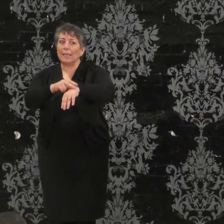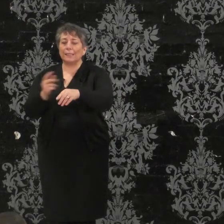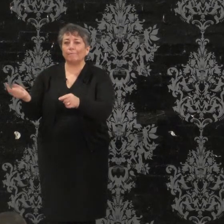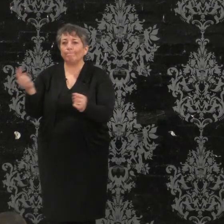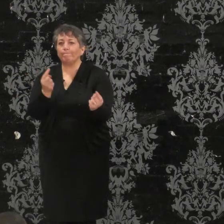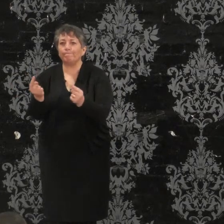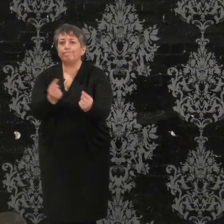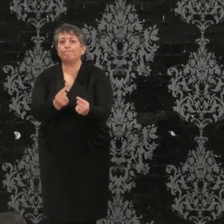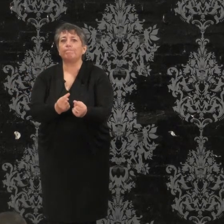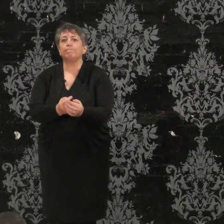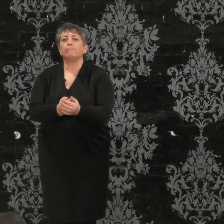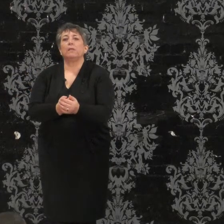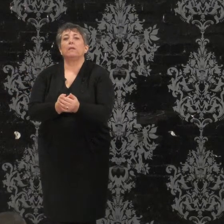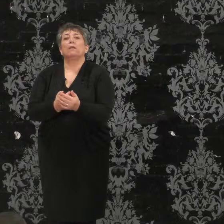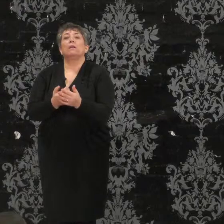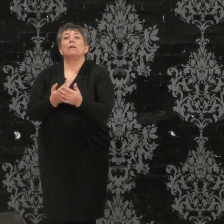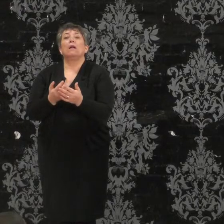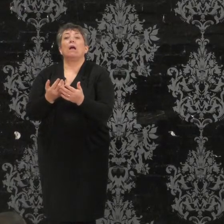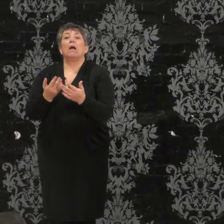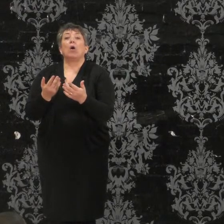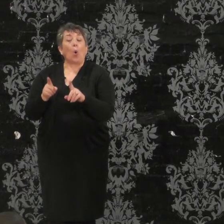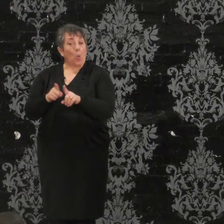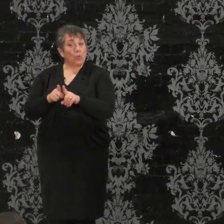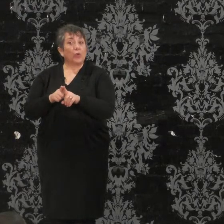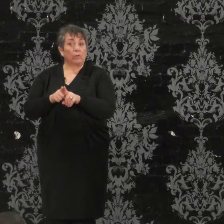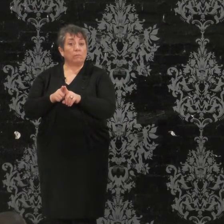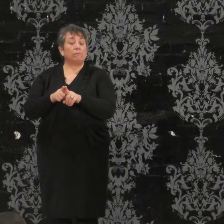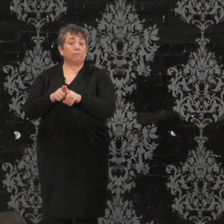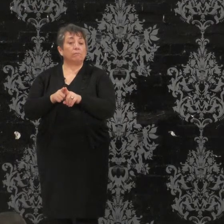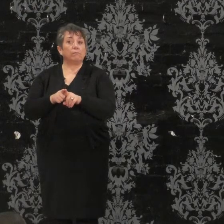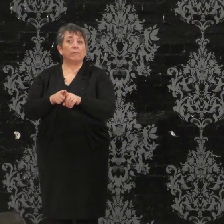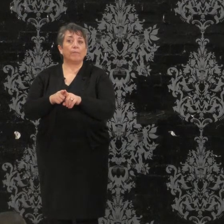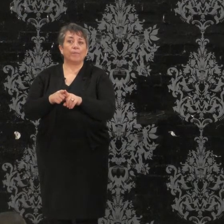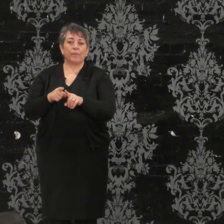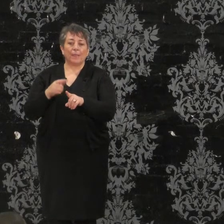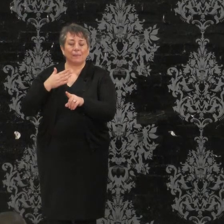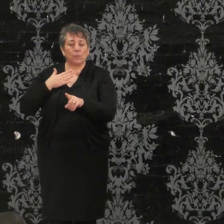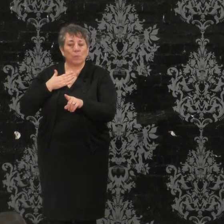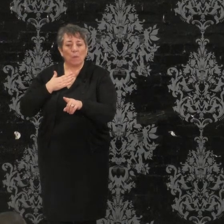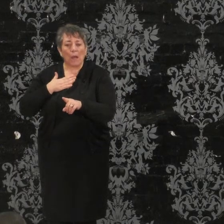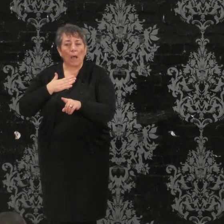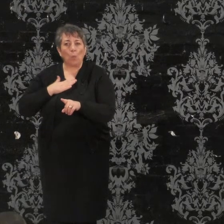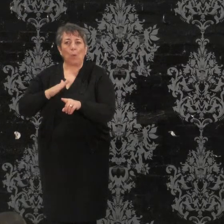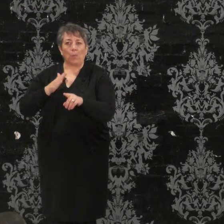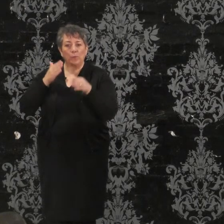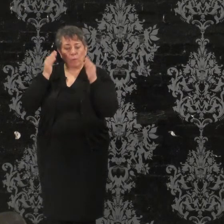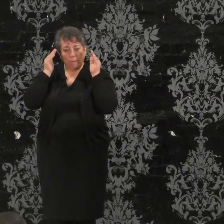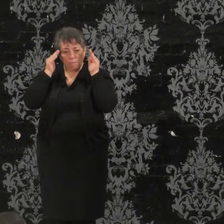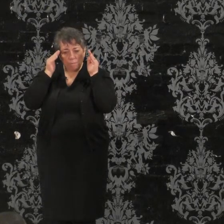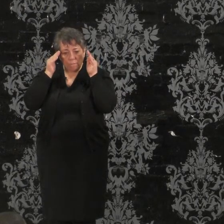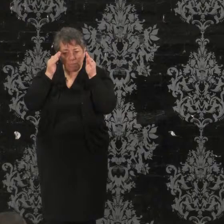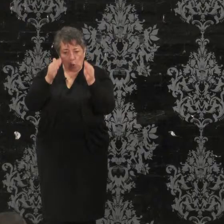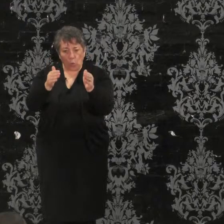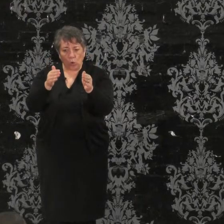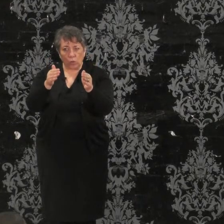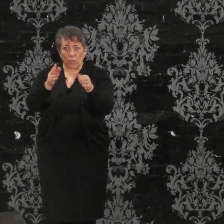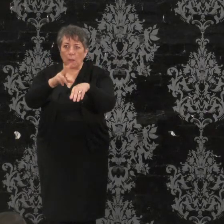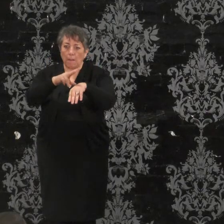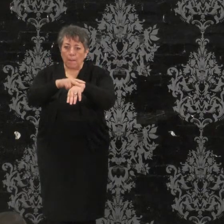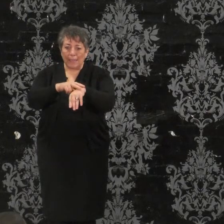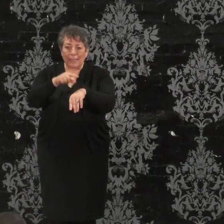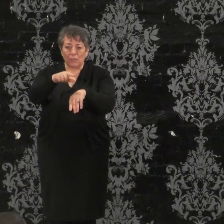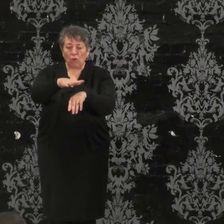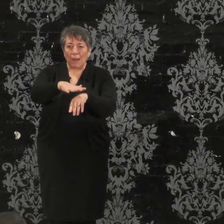also continue to ensure that we focus policing on the areas of London worst affected by violence,